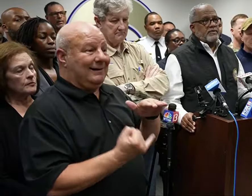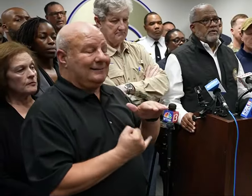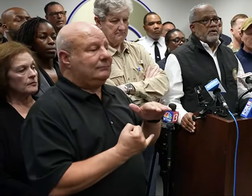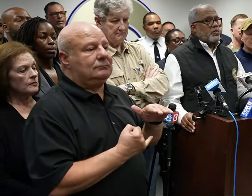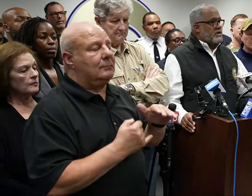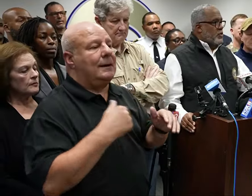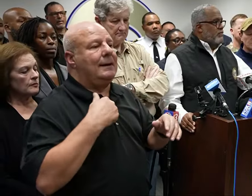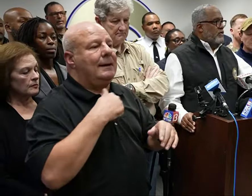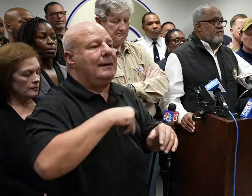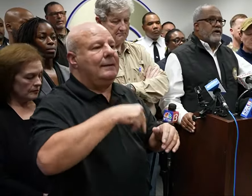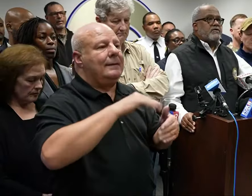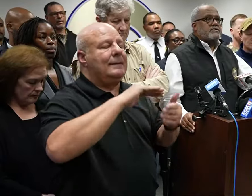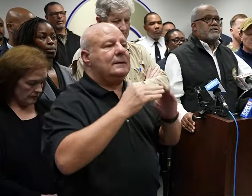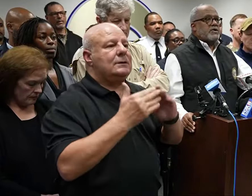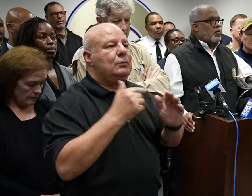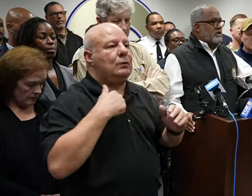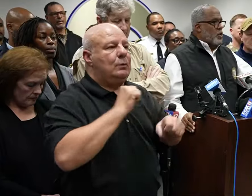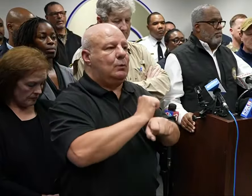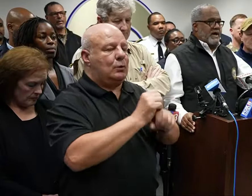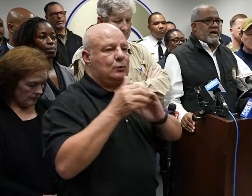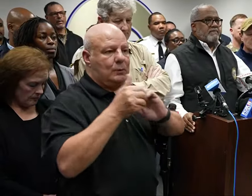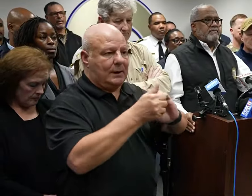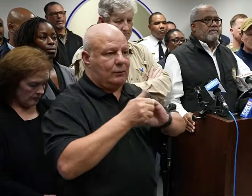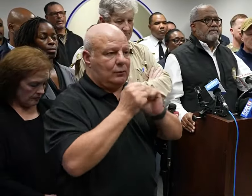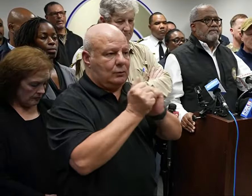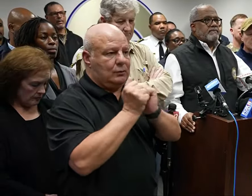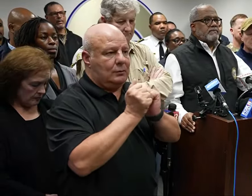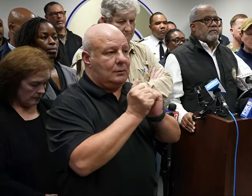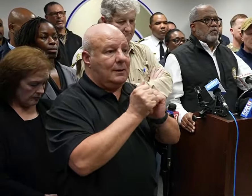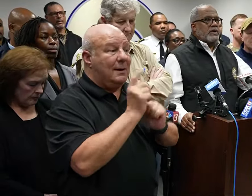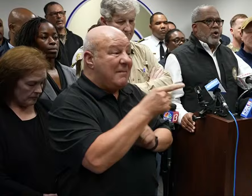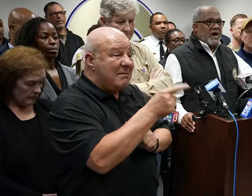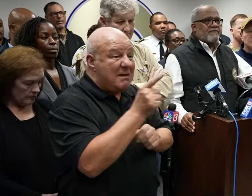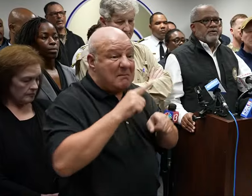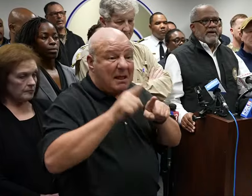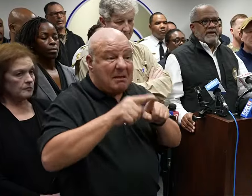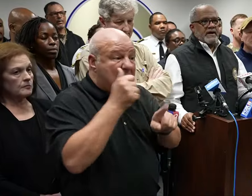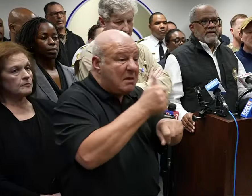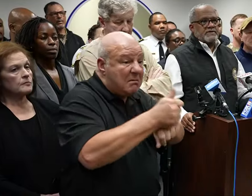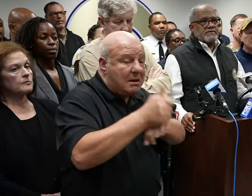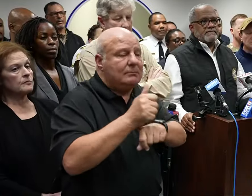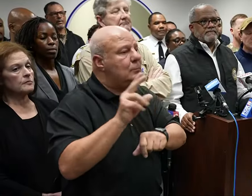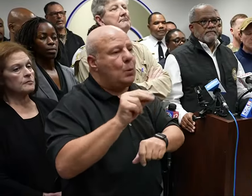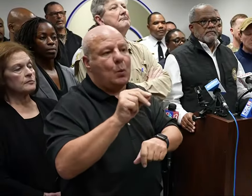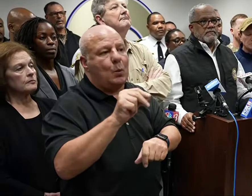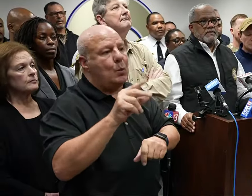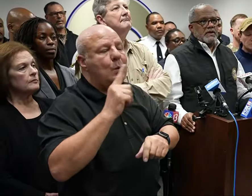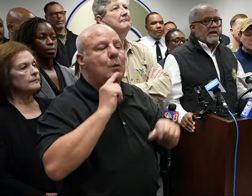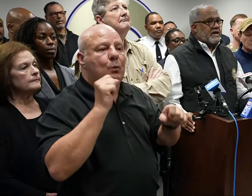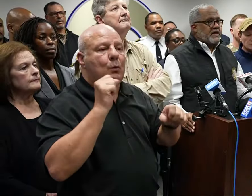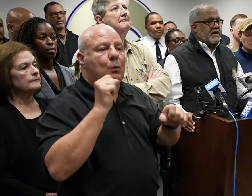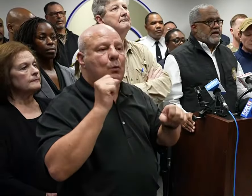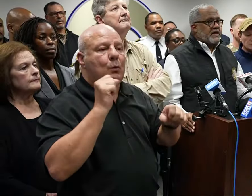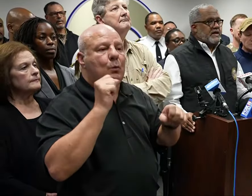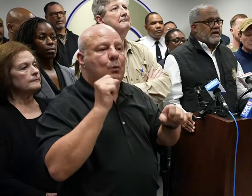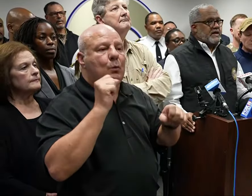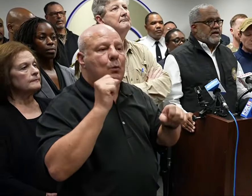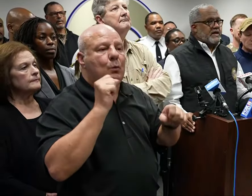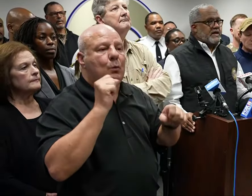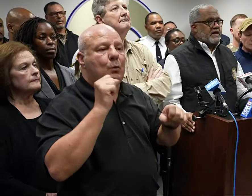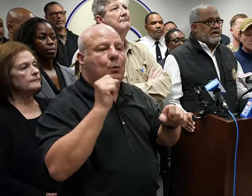together. We don't point fingers. We don't blame. We go after the bad guys. Let it be